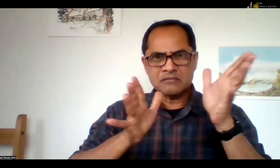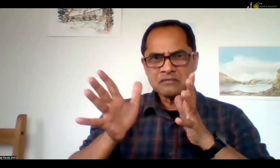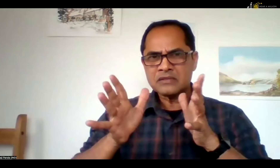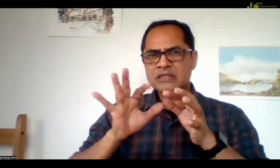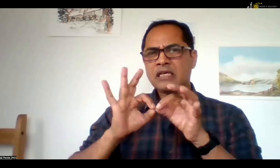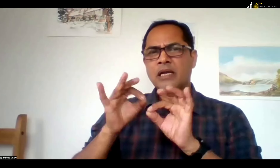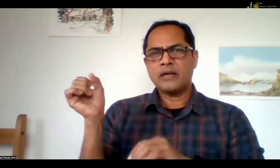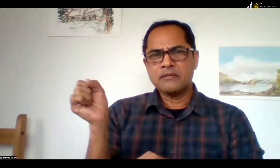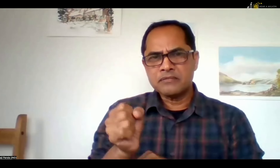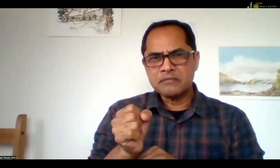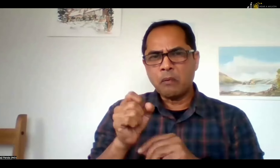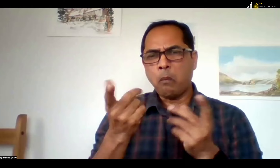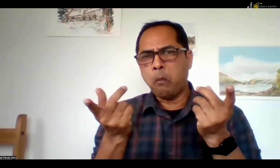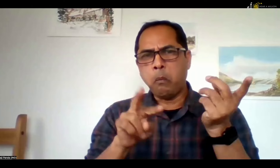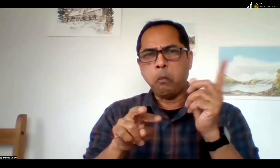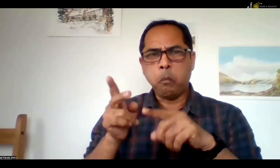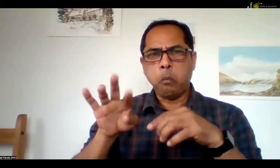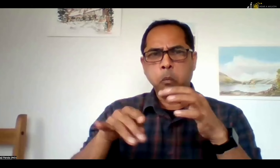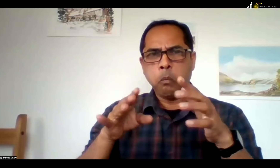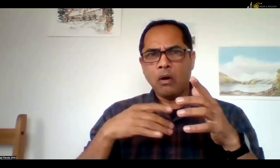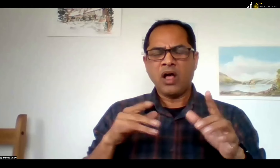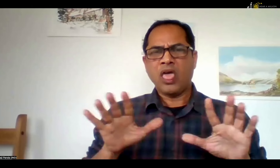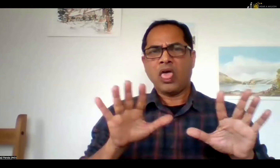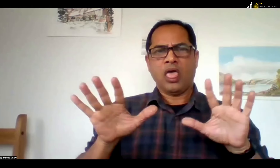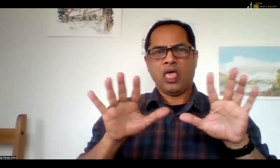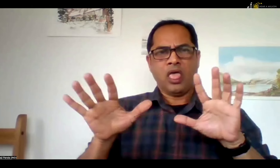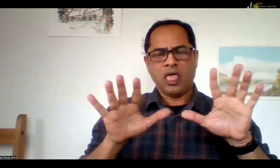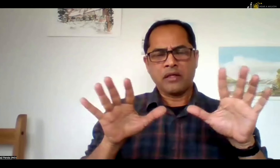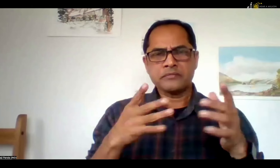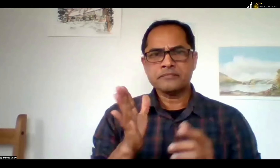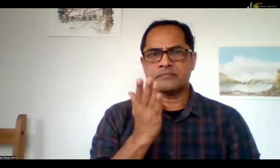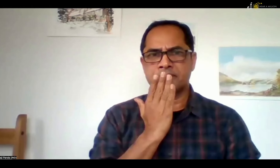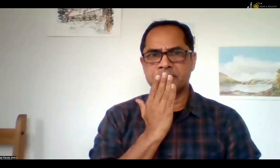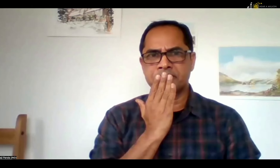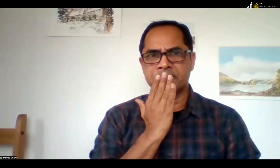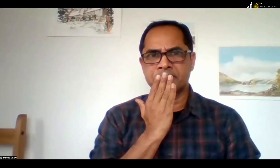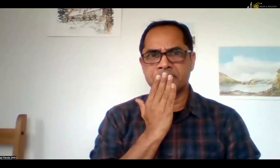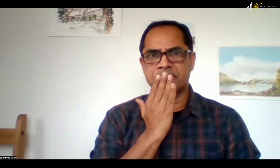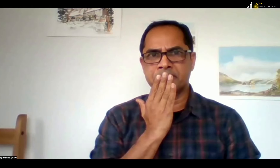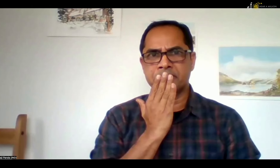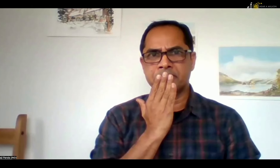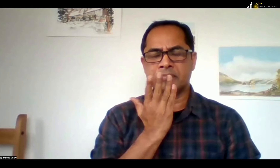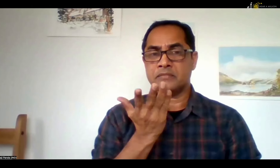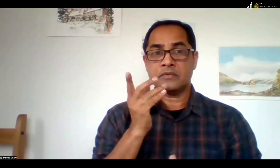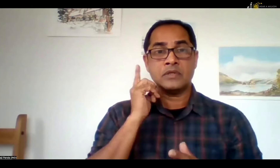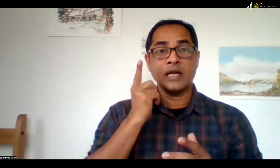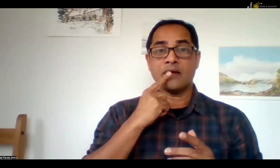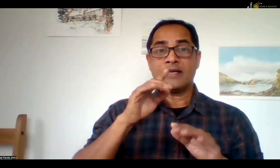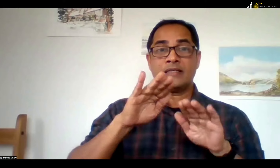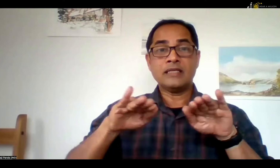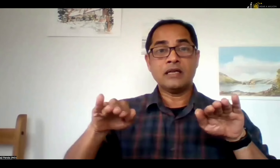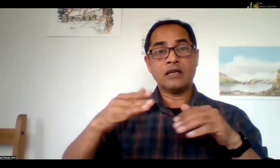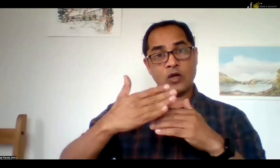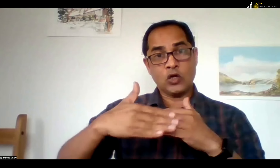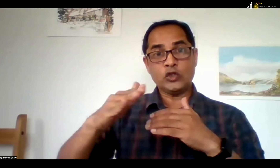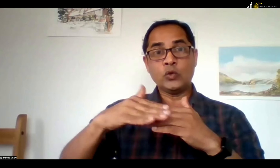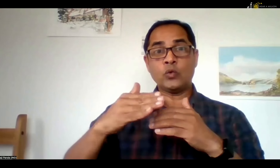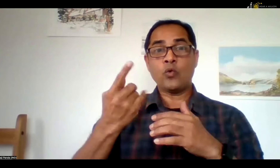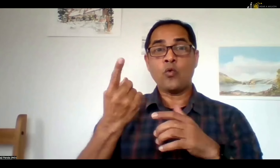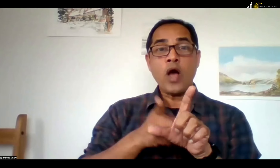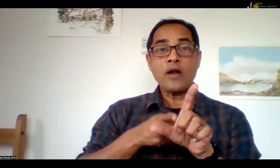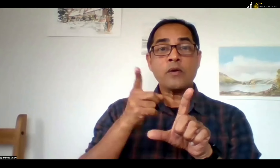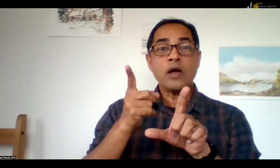of hearing deaf students are in a mainstream environment. You mix and match, get interpreters in, have audio visual support, but that is